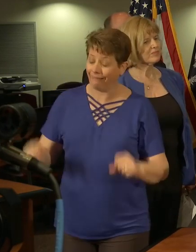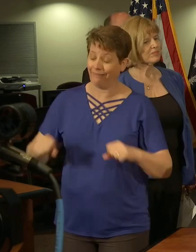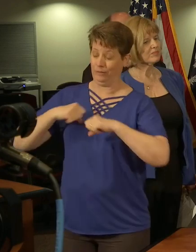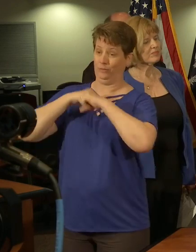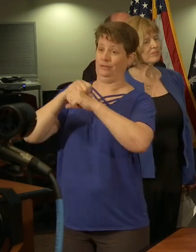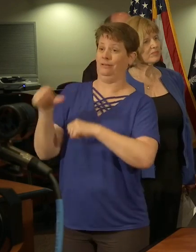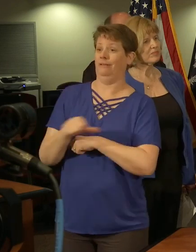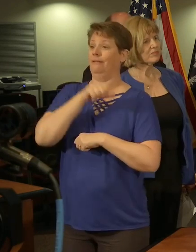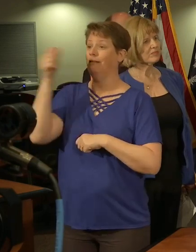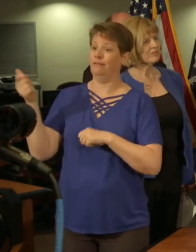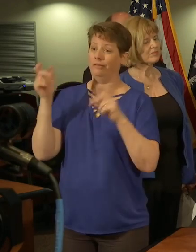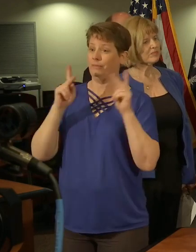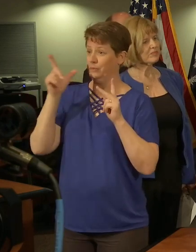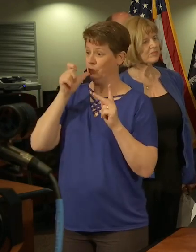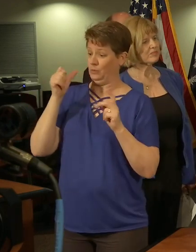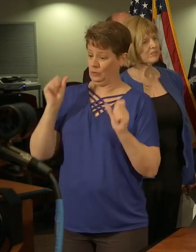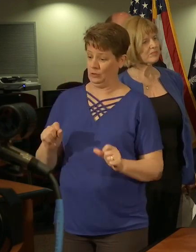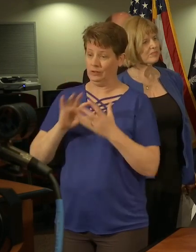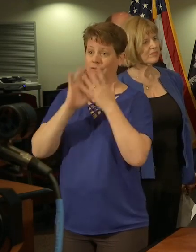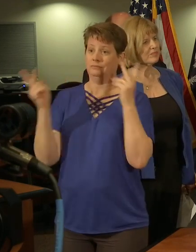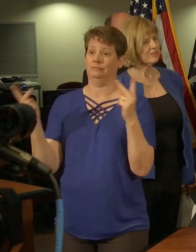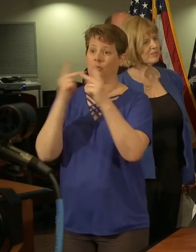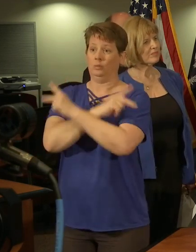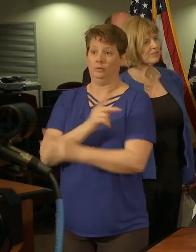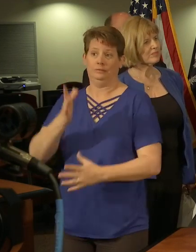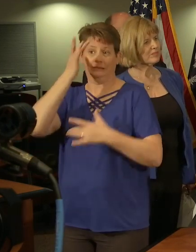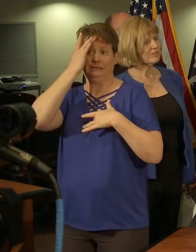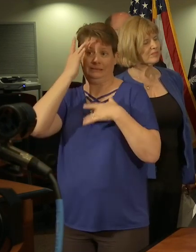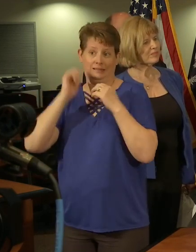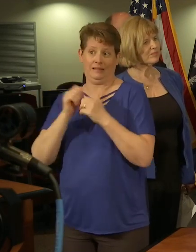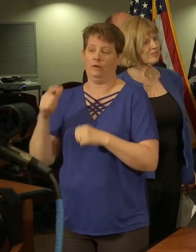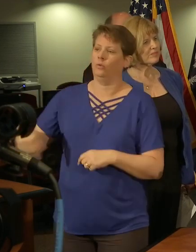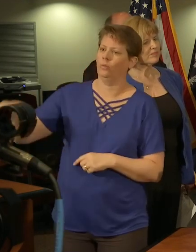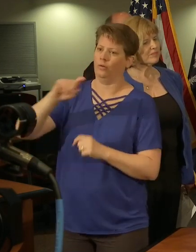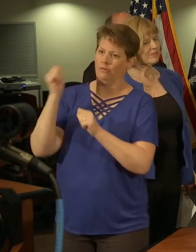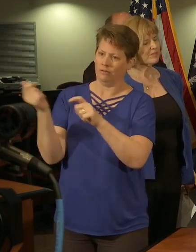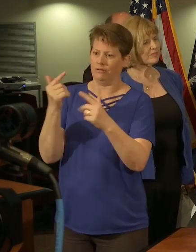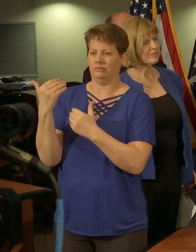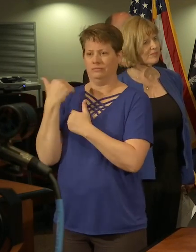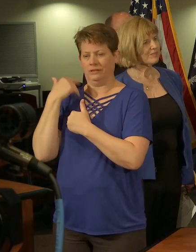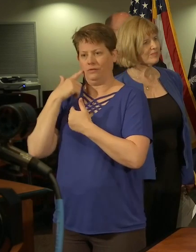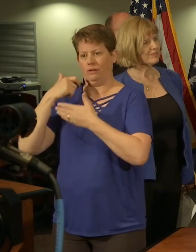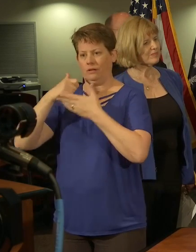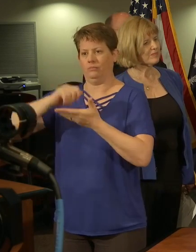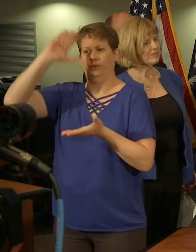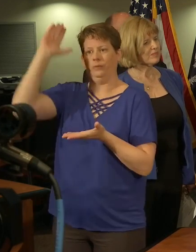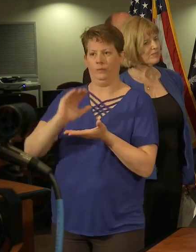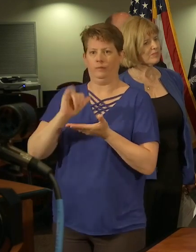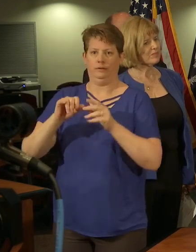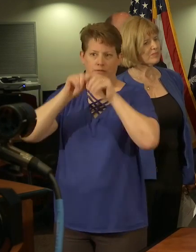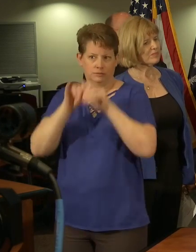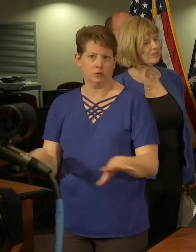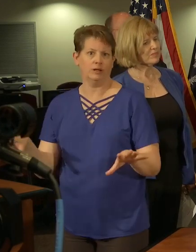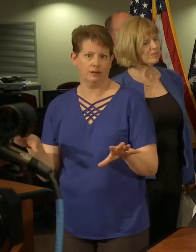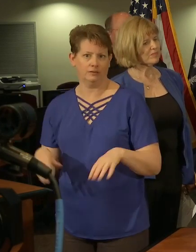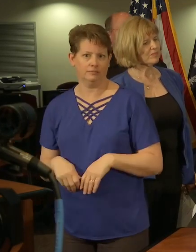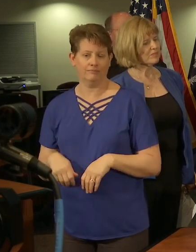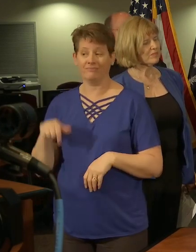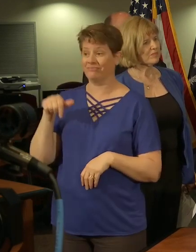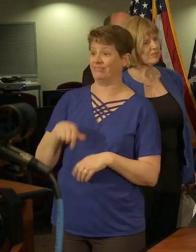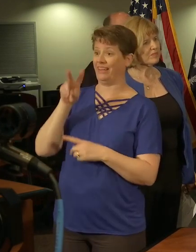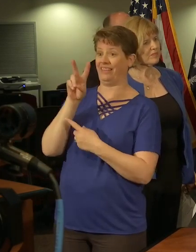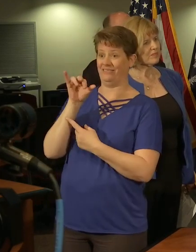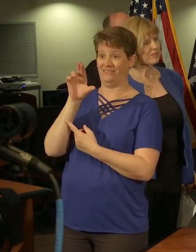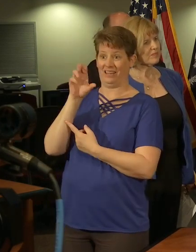risk of more severe disease, and it's all of our responsibilities to help prevent the spread of disease. We are still learning about this